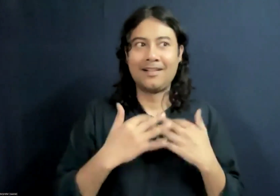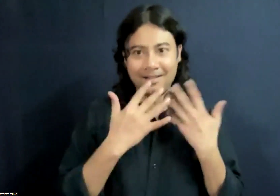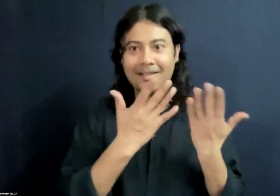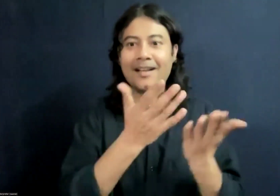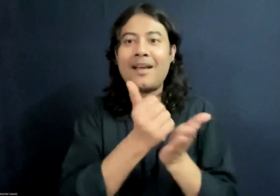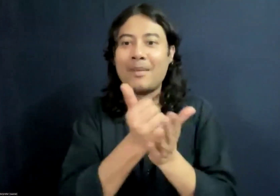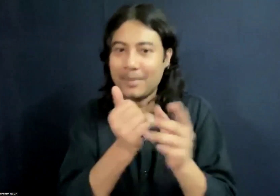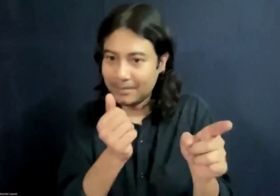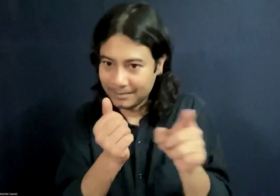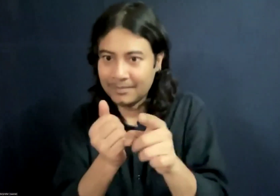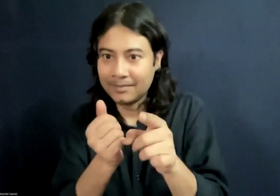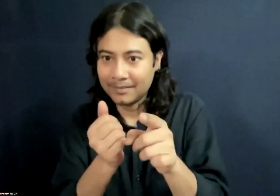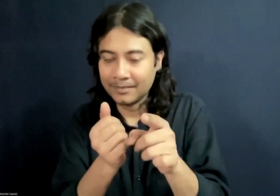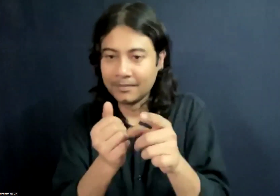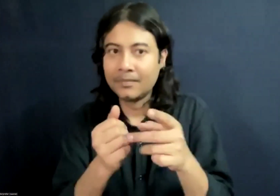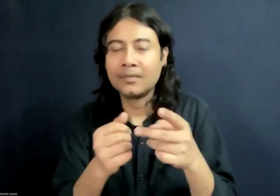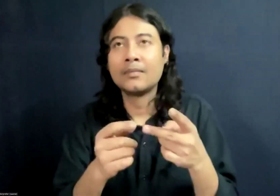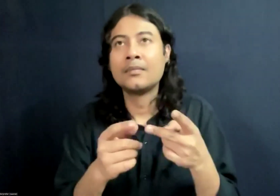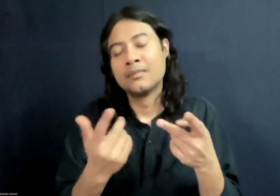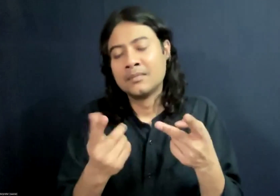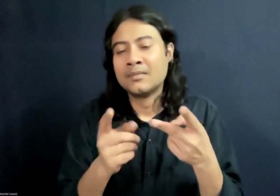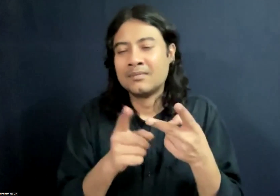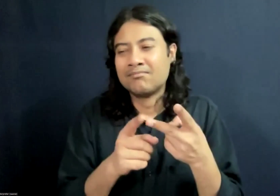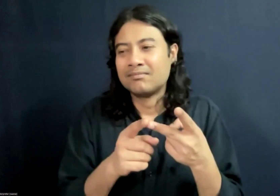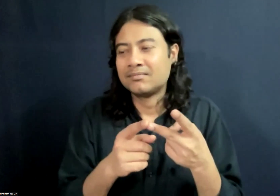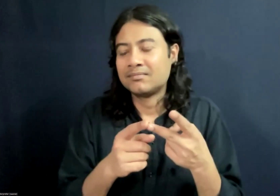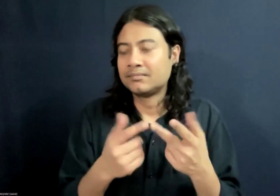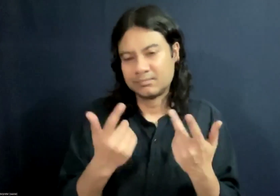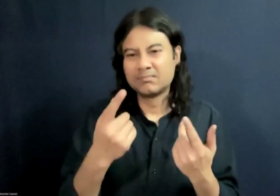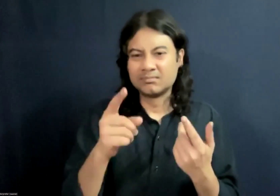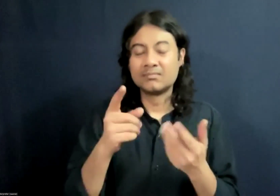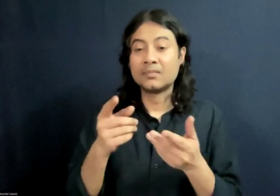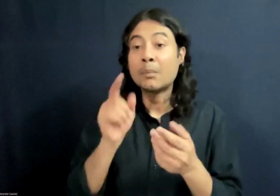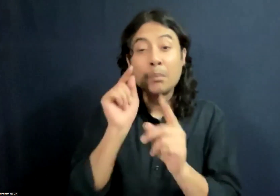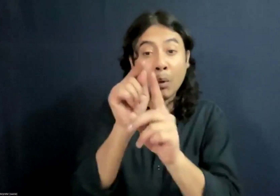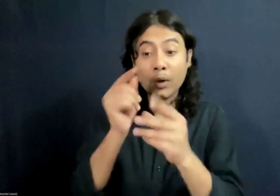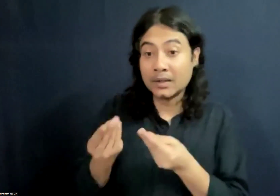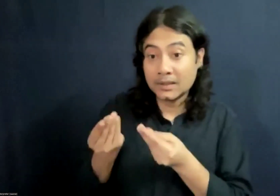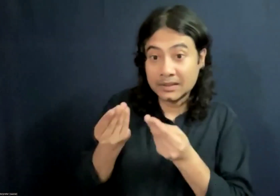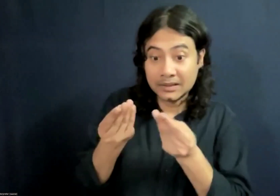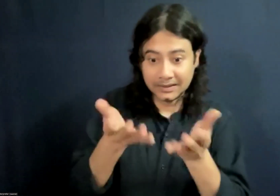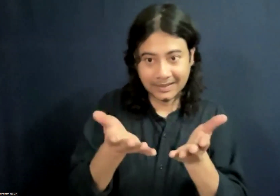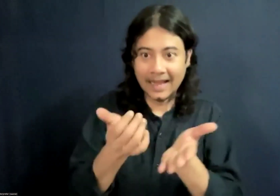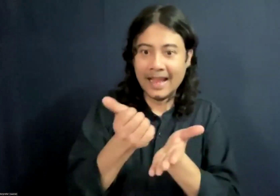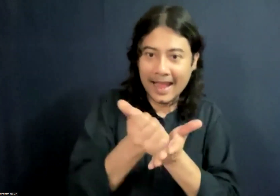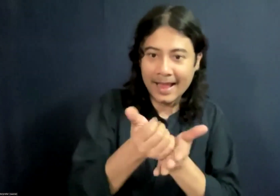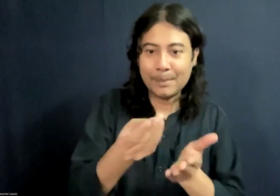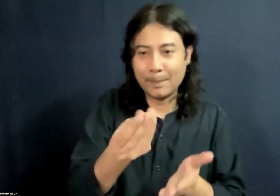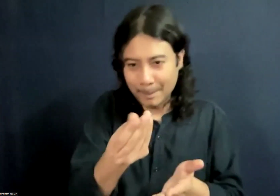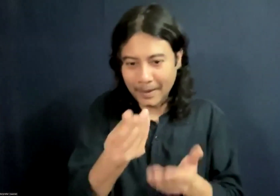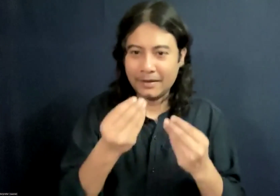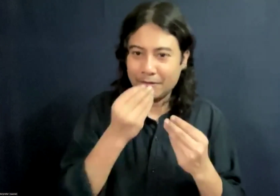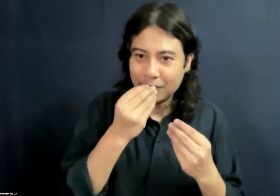definitely, charity should be given, but it should be given in a way that it should not increase your reactions. It should